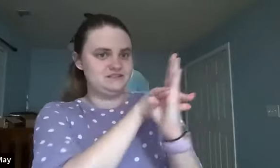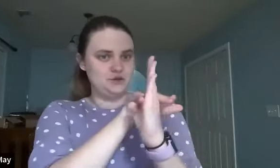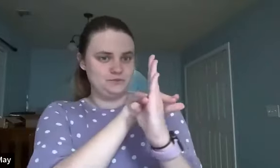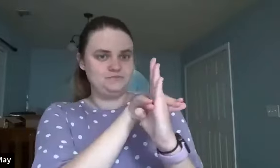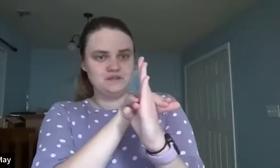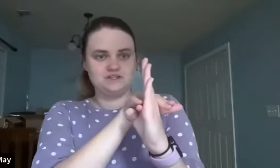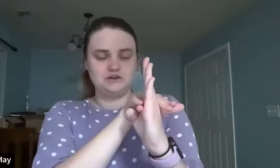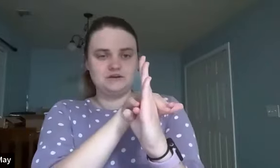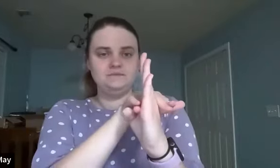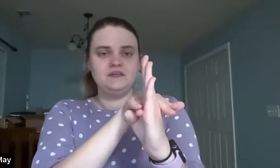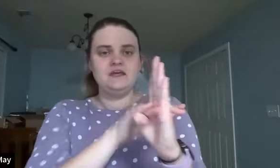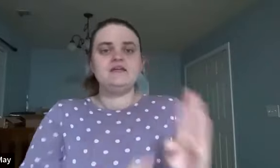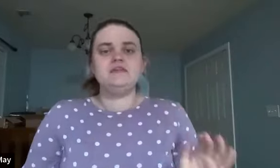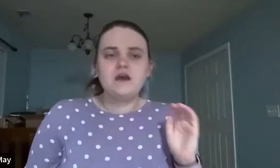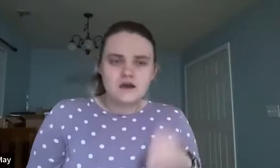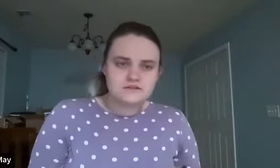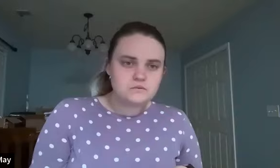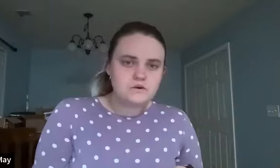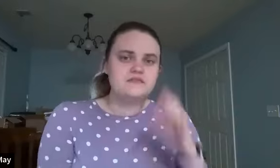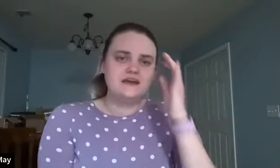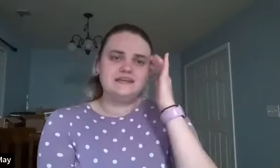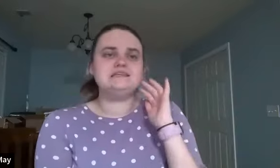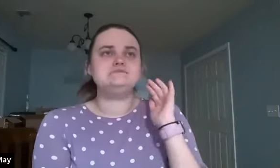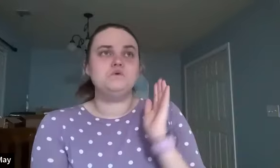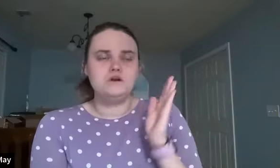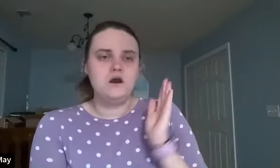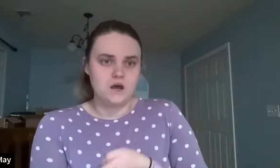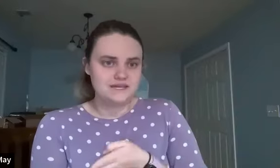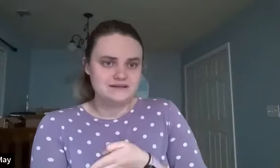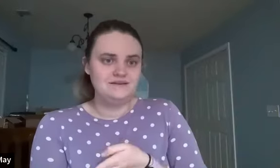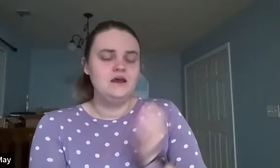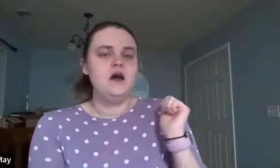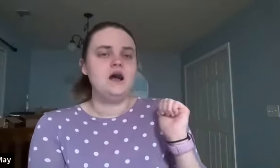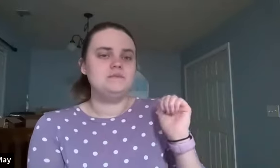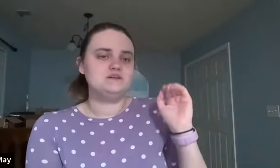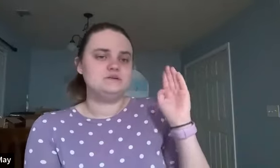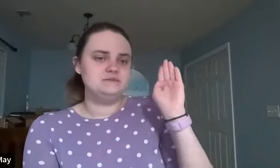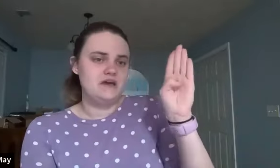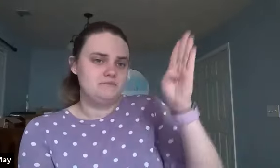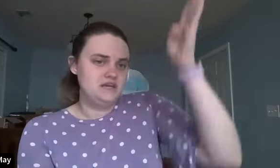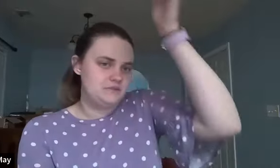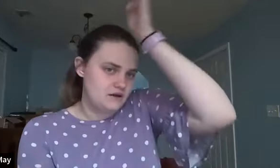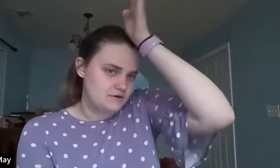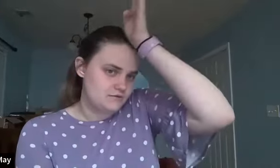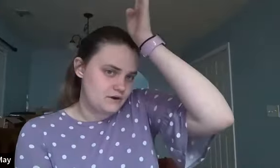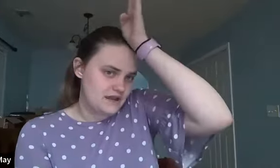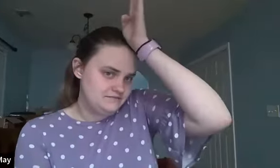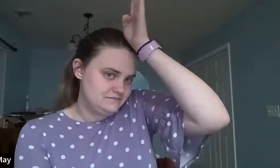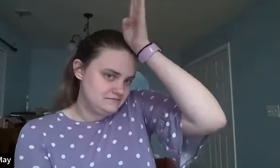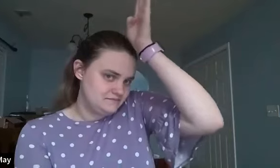So shark. The other one that is more common is going to be that B, but now on your forehead,